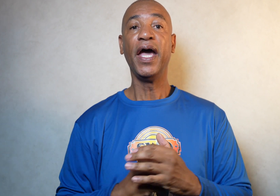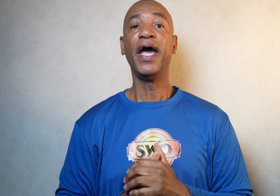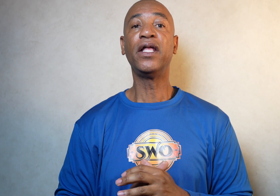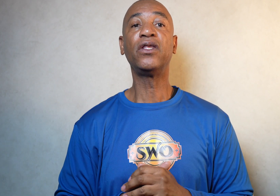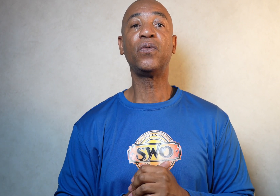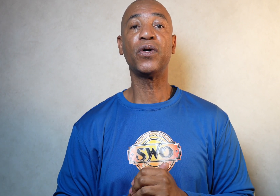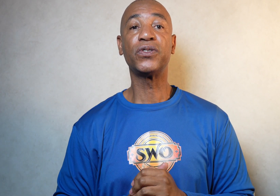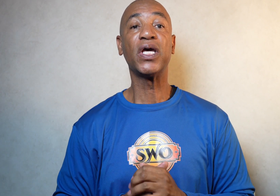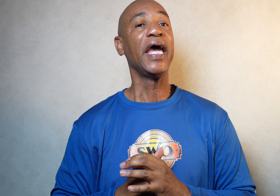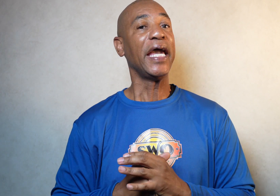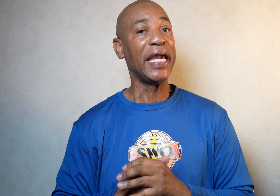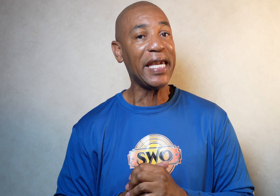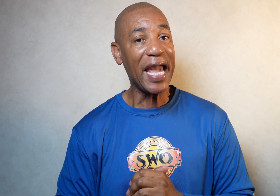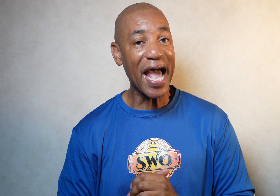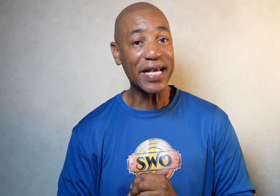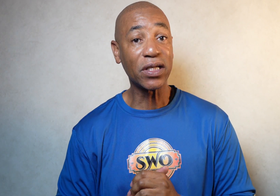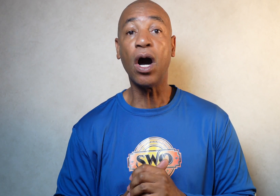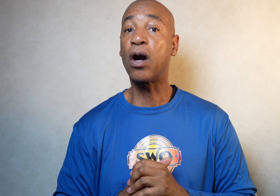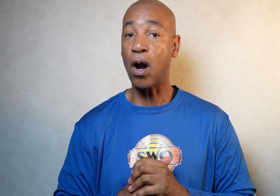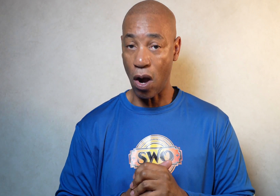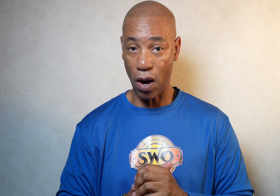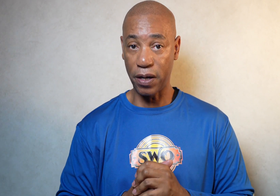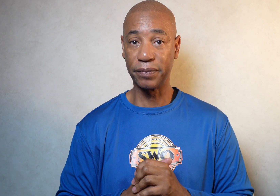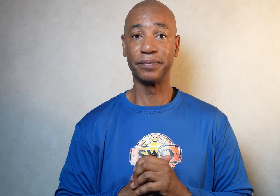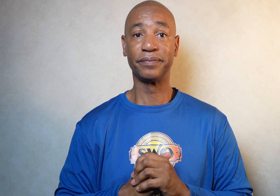In other words, he has a car.